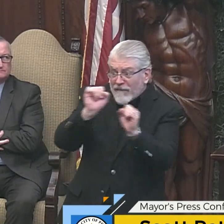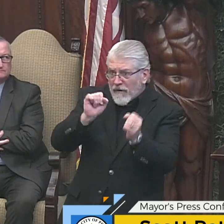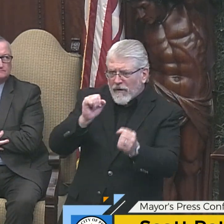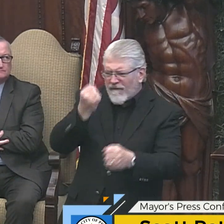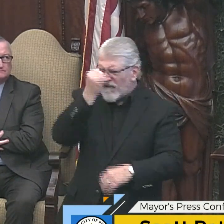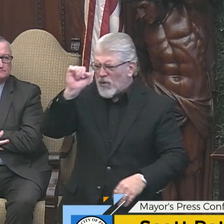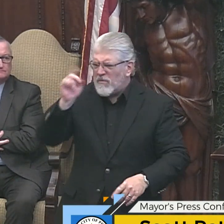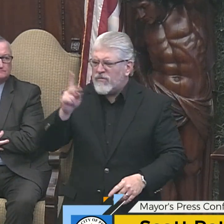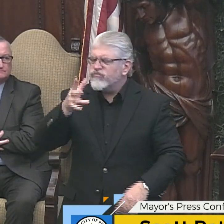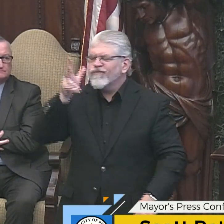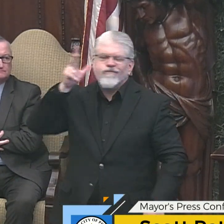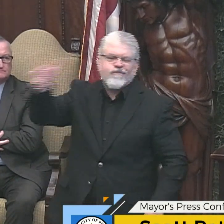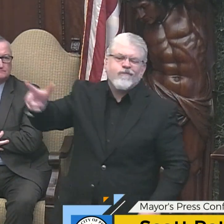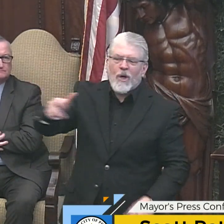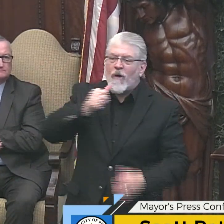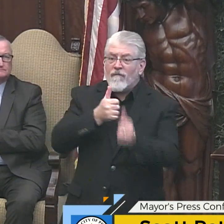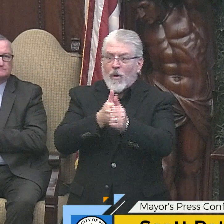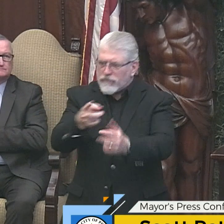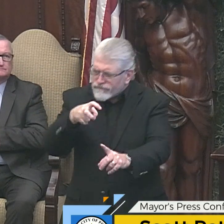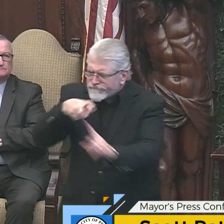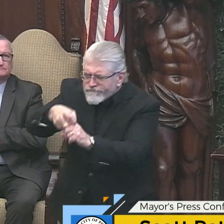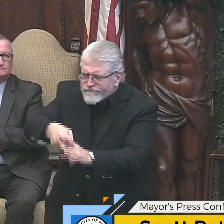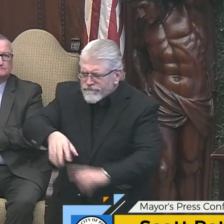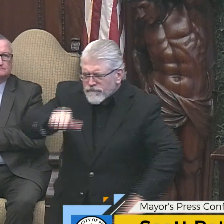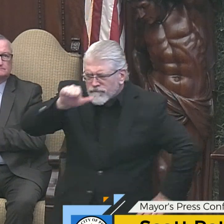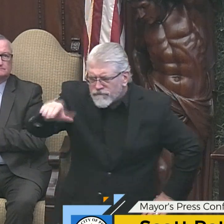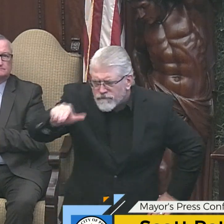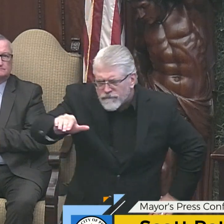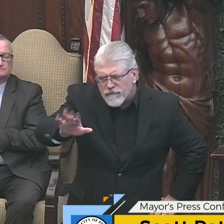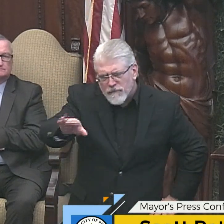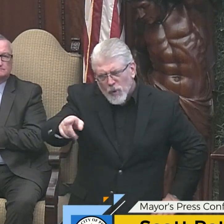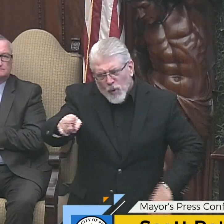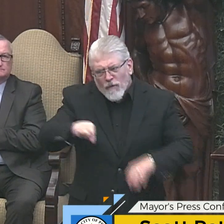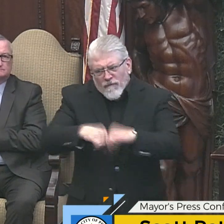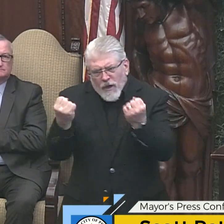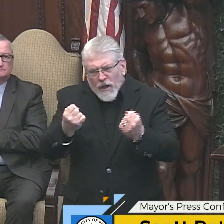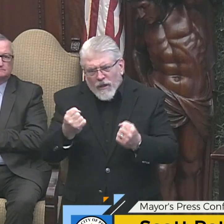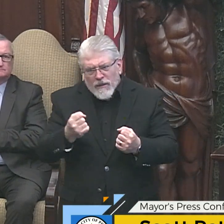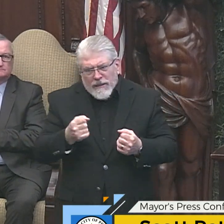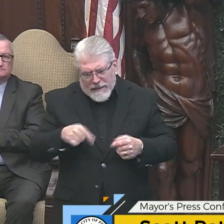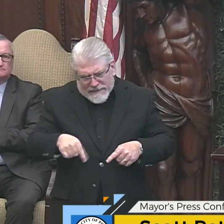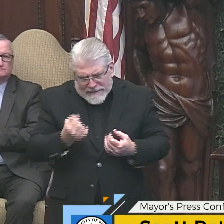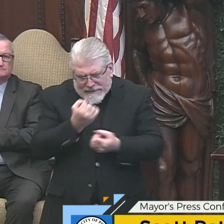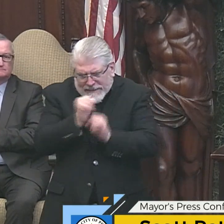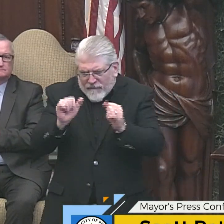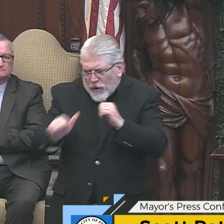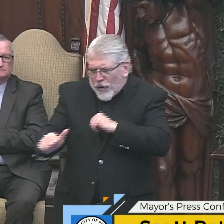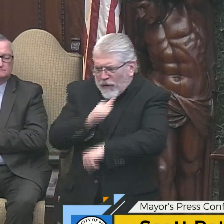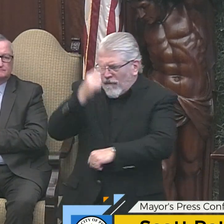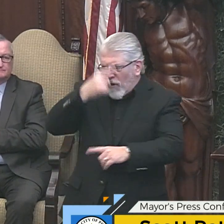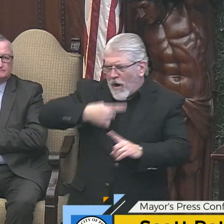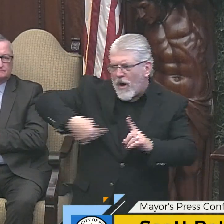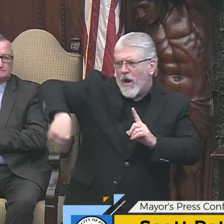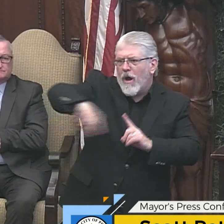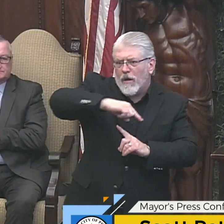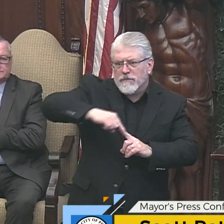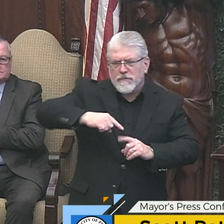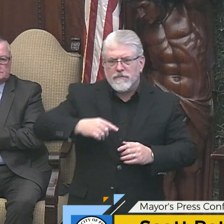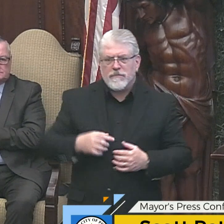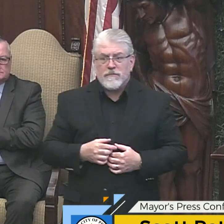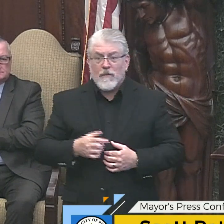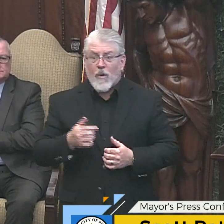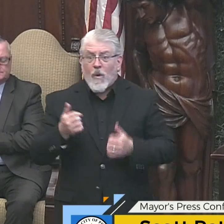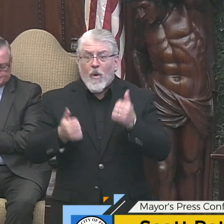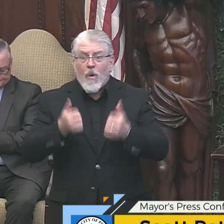that cause a threat to public safety or cause the delay of emergency services being provided,